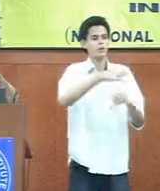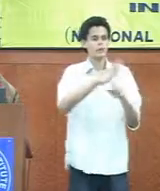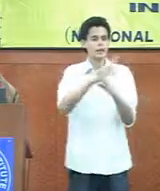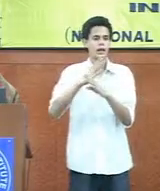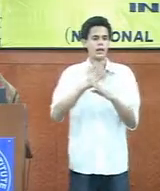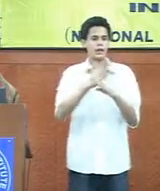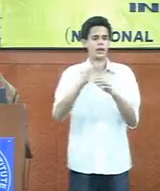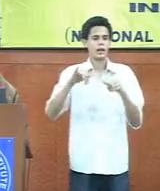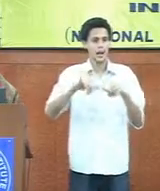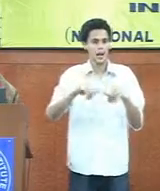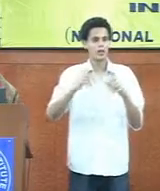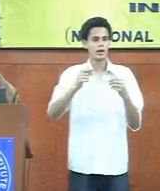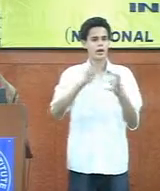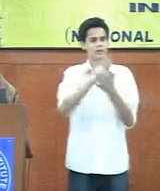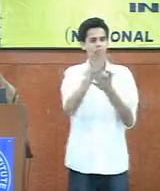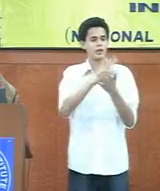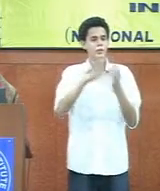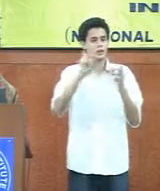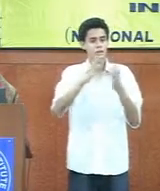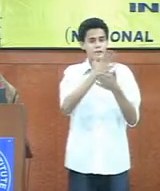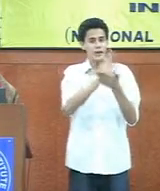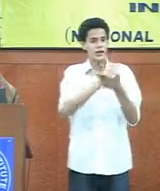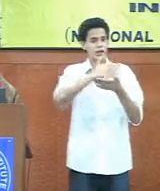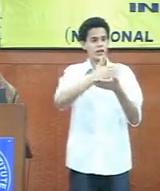that property. It's divided equally.